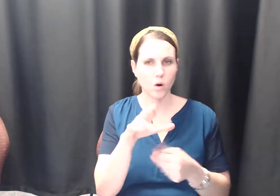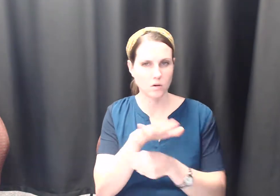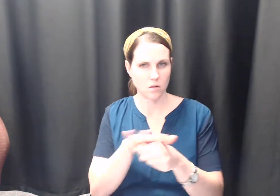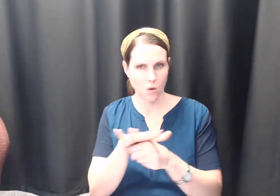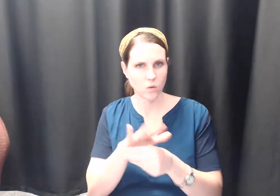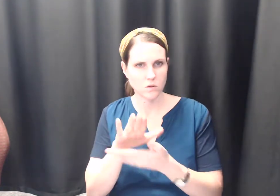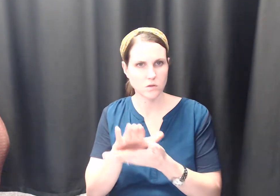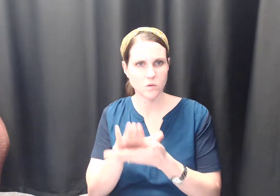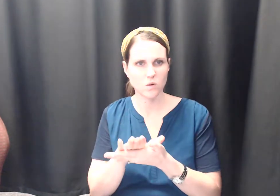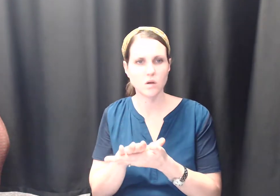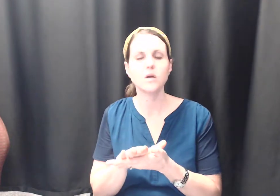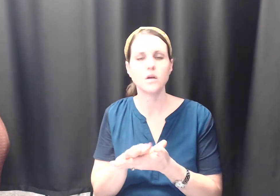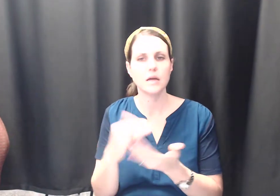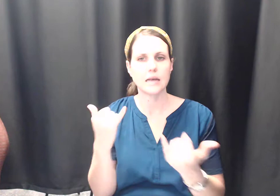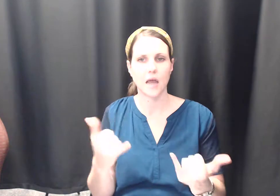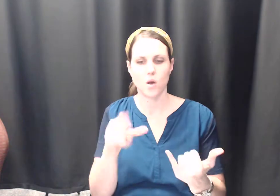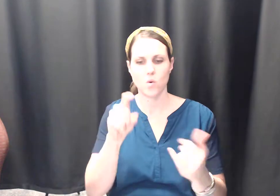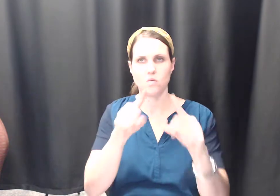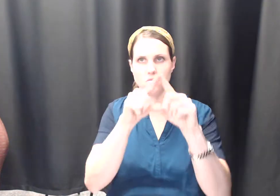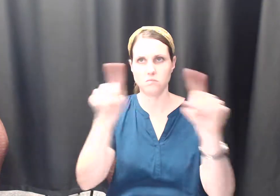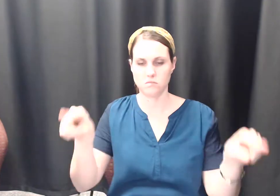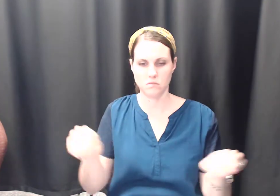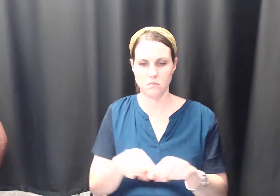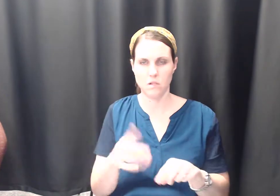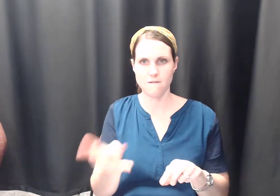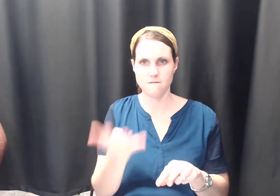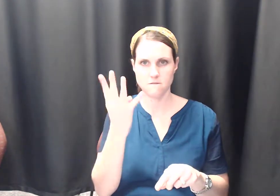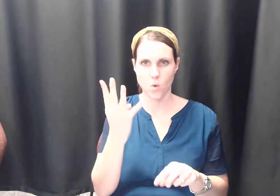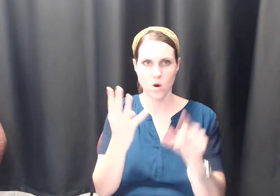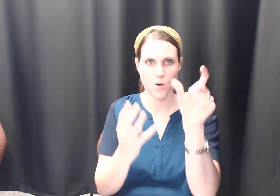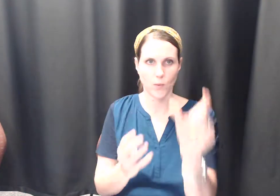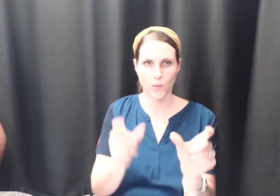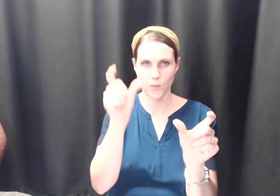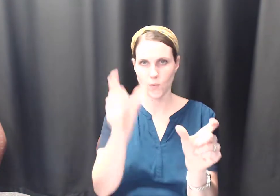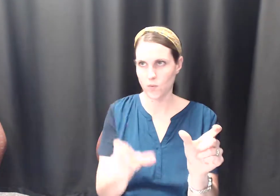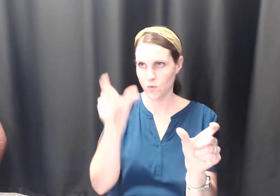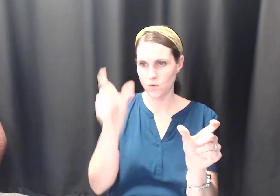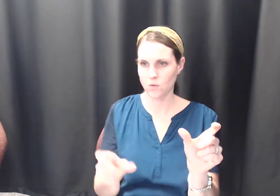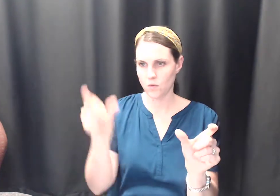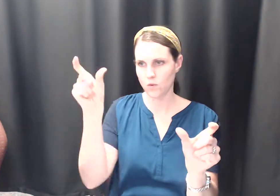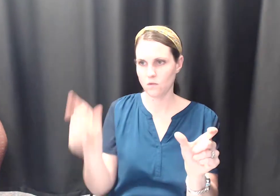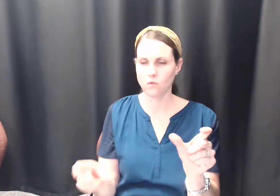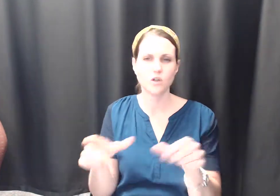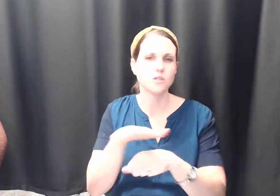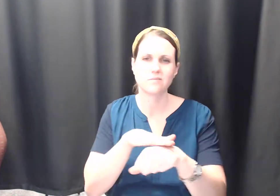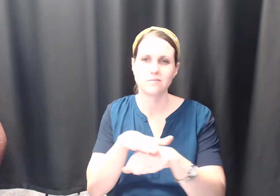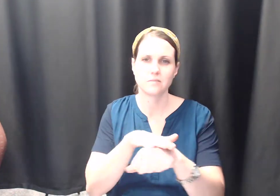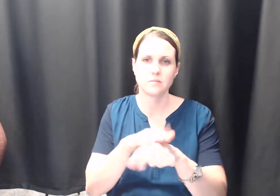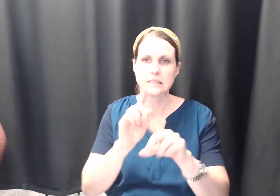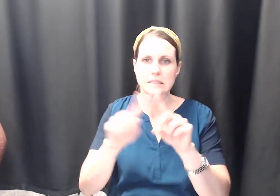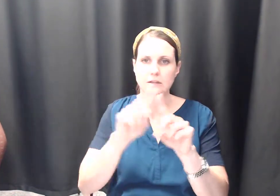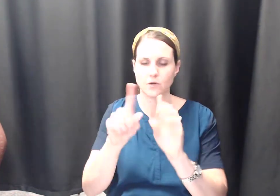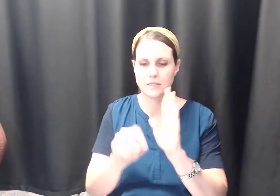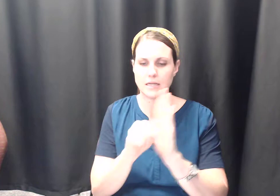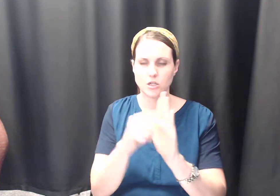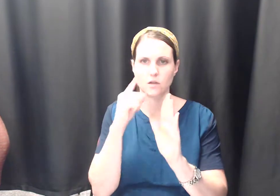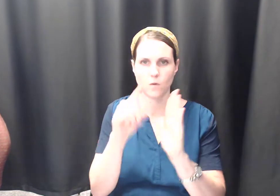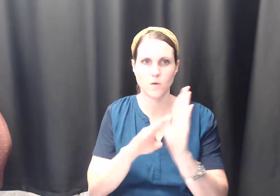make 4 columns, crudely representing the different stages of children's development. A line is drawn across the middle